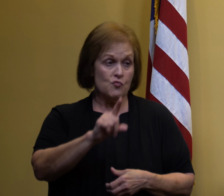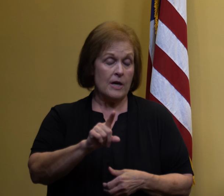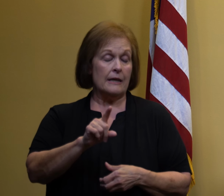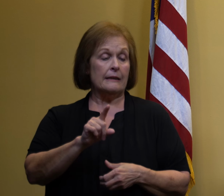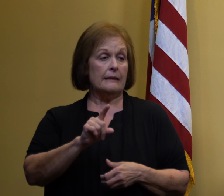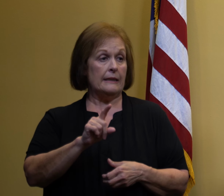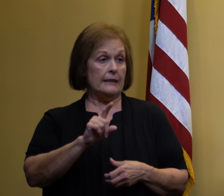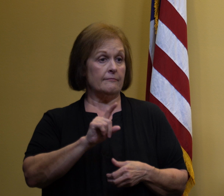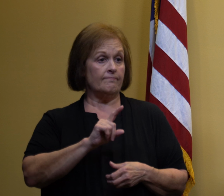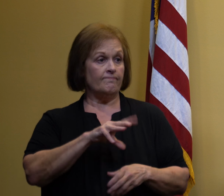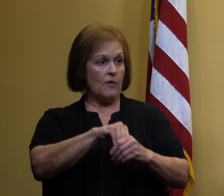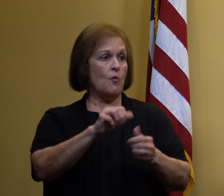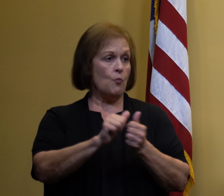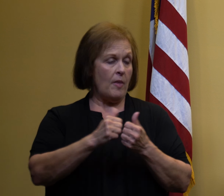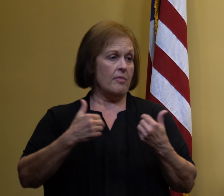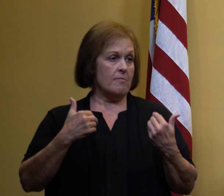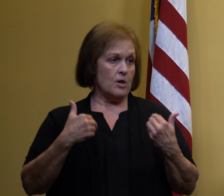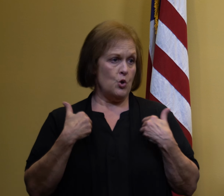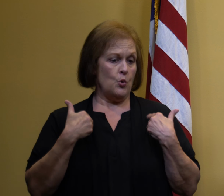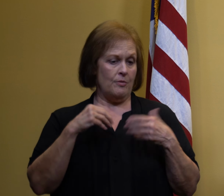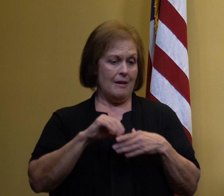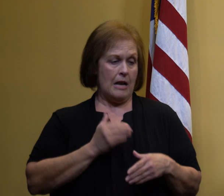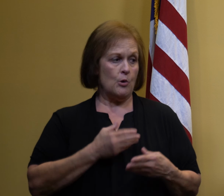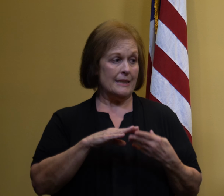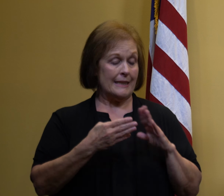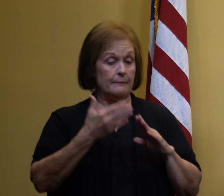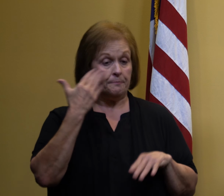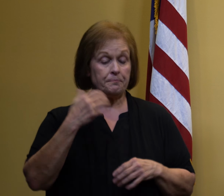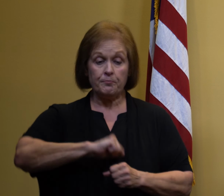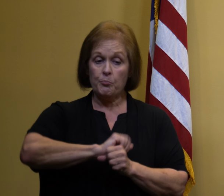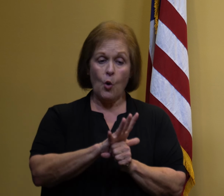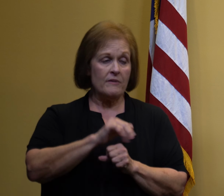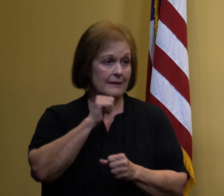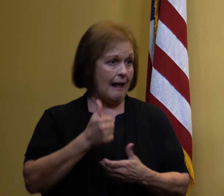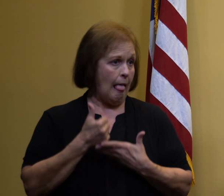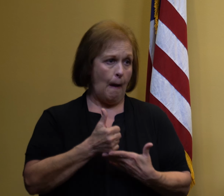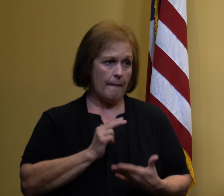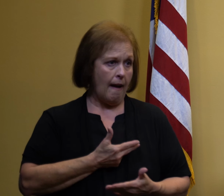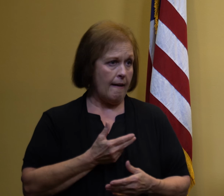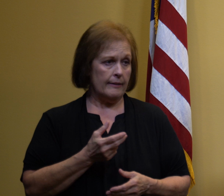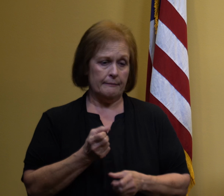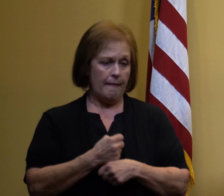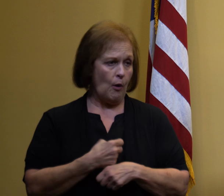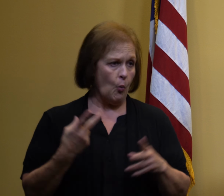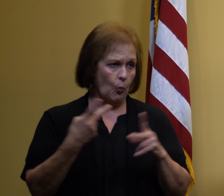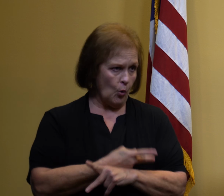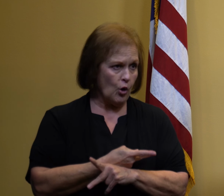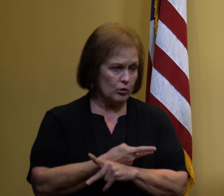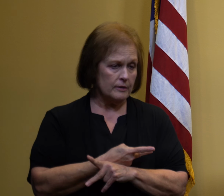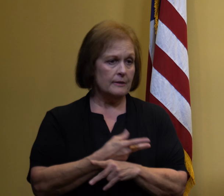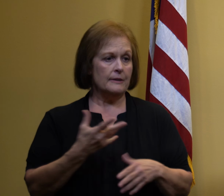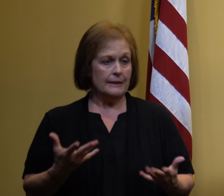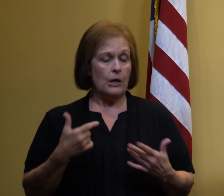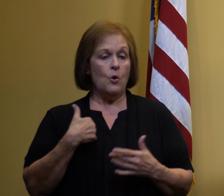around youth in the city because COVID didn't help us. It only made things worse. And